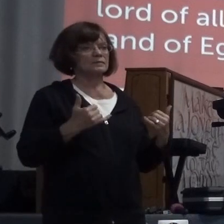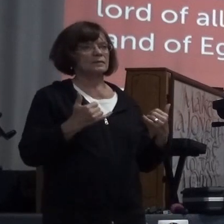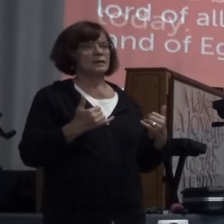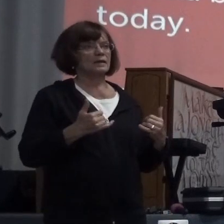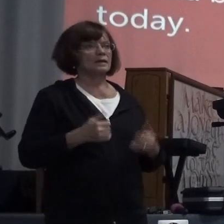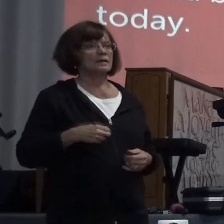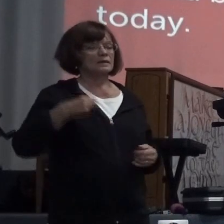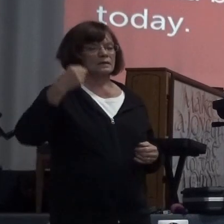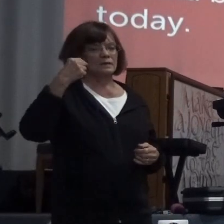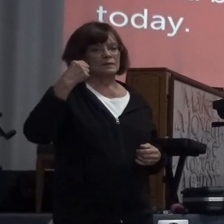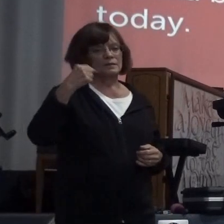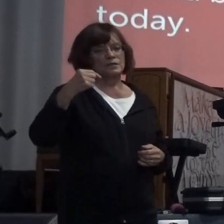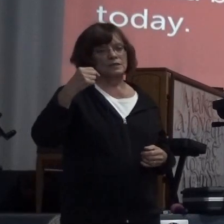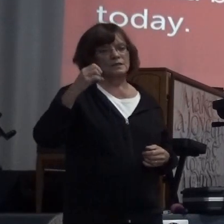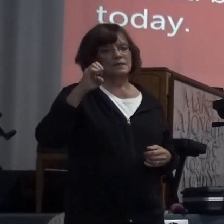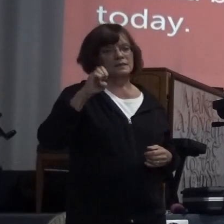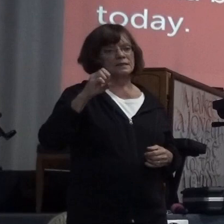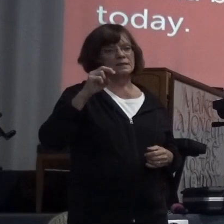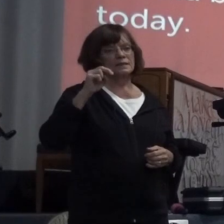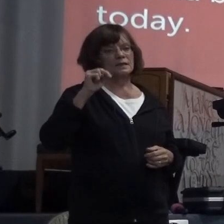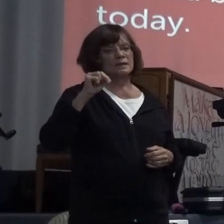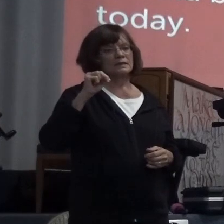20.